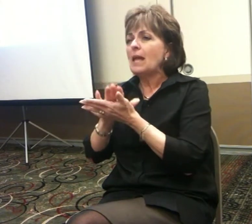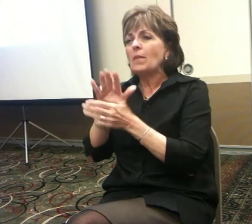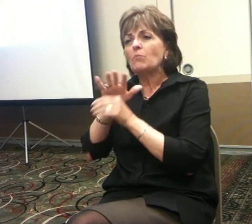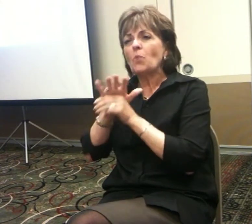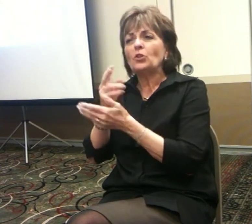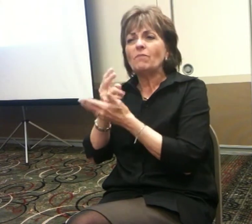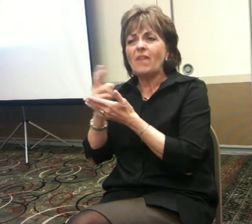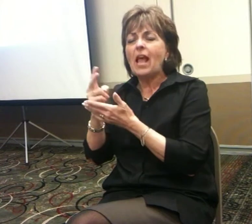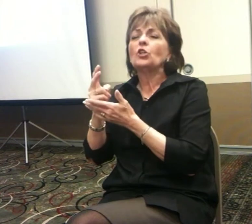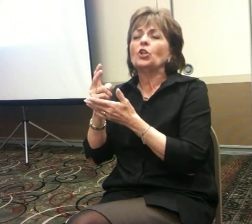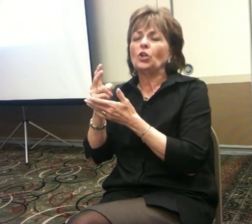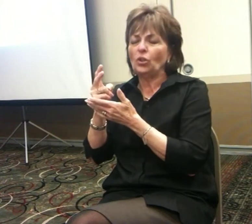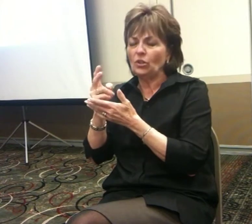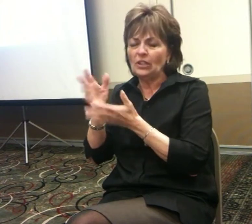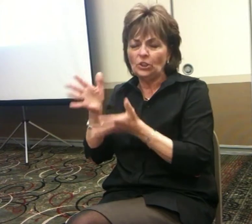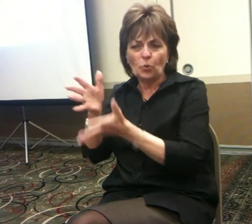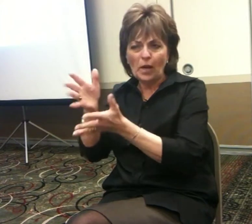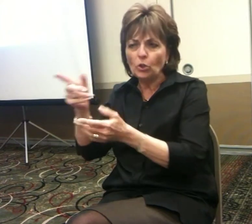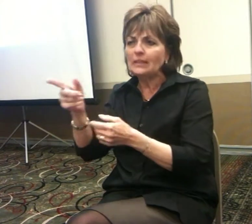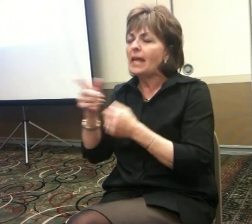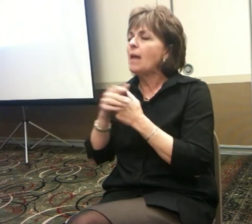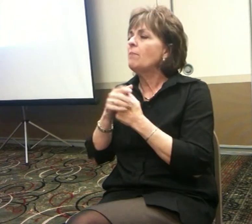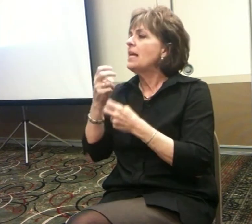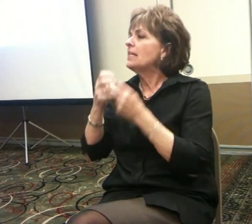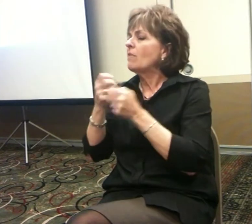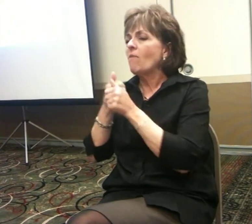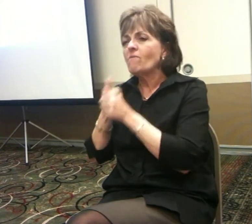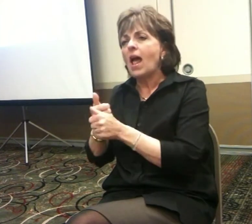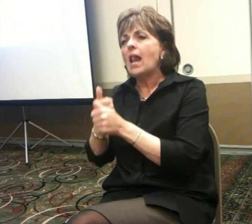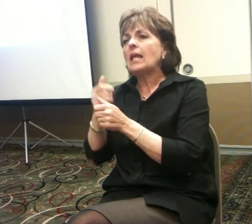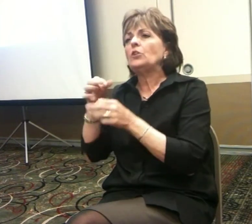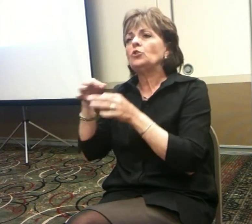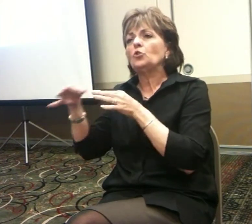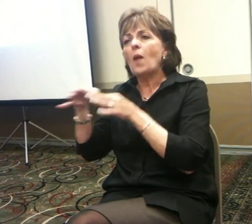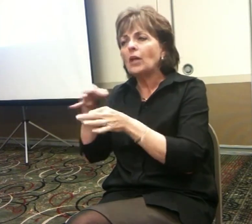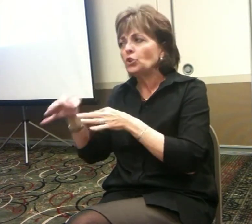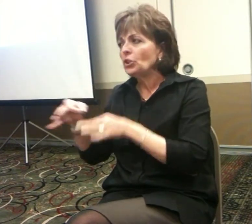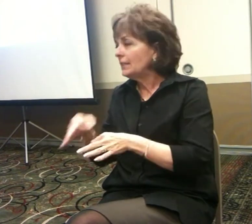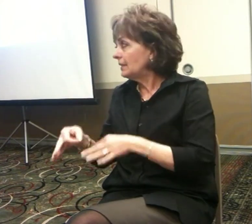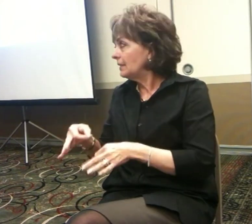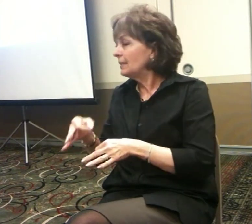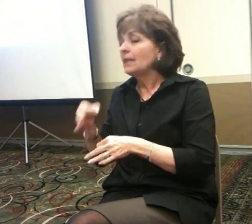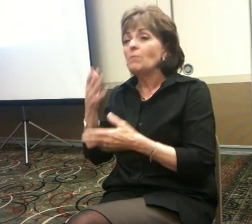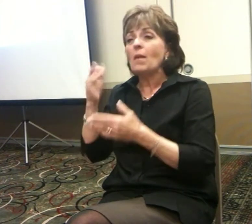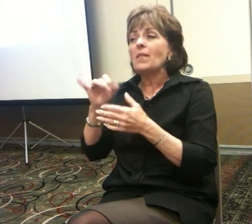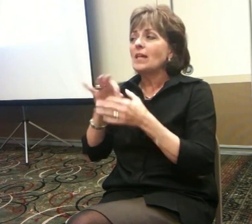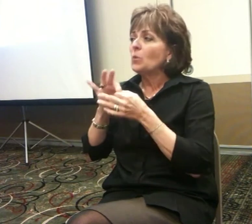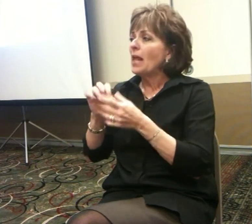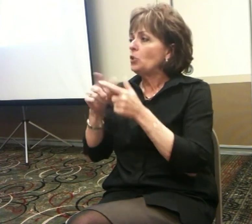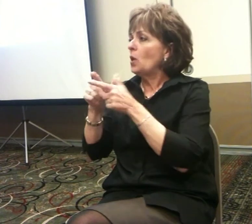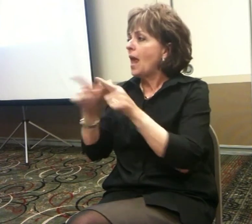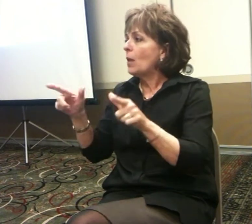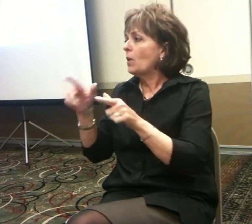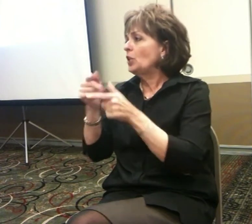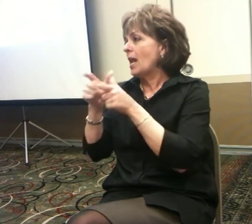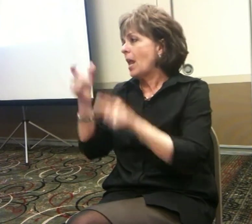following directions. What might that have to do with it? Language and language understanding, okay? Get stuck